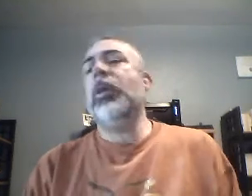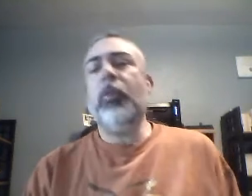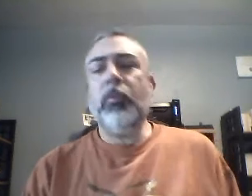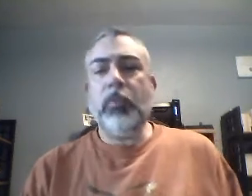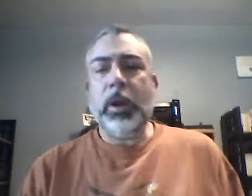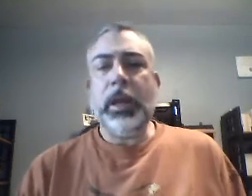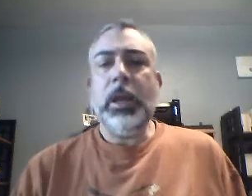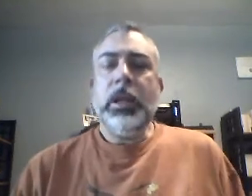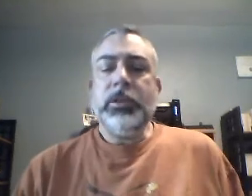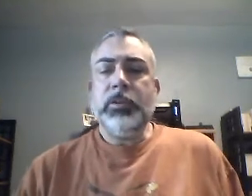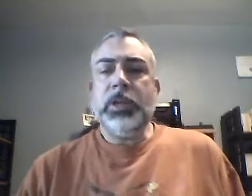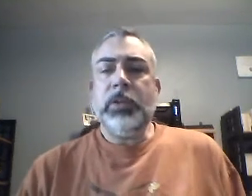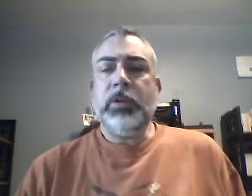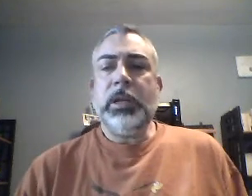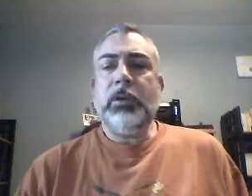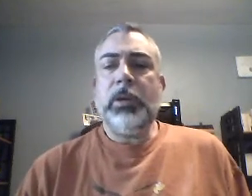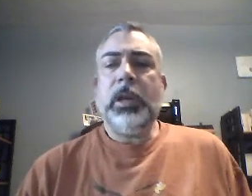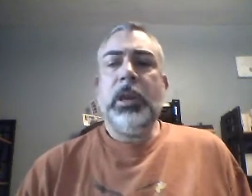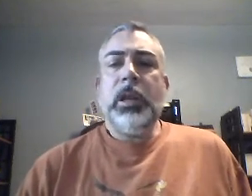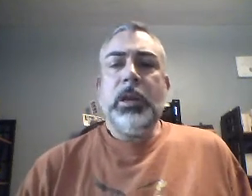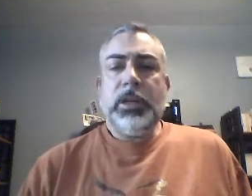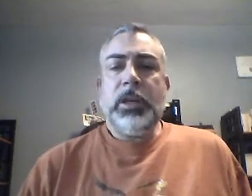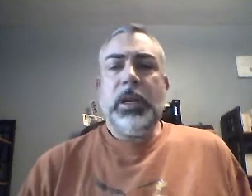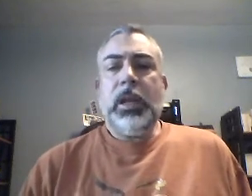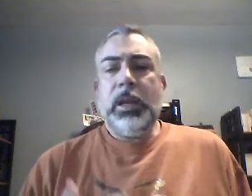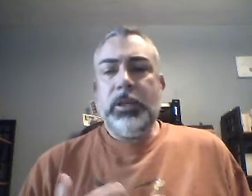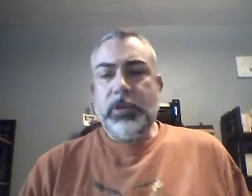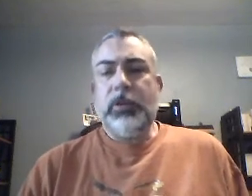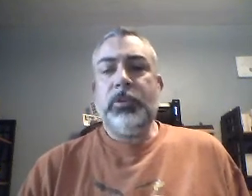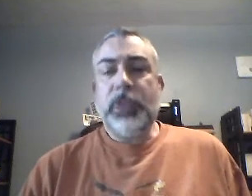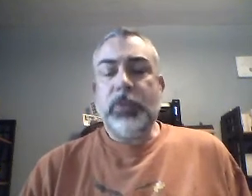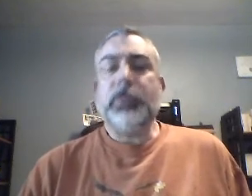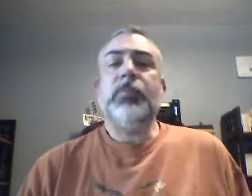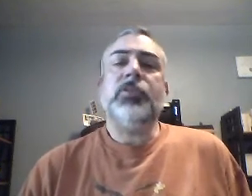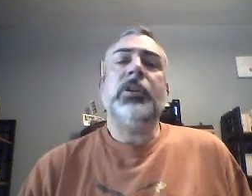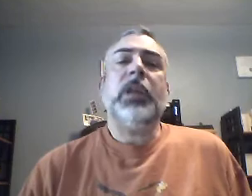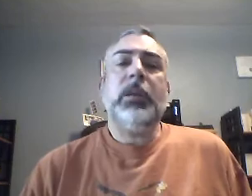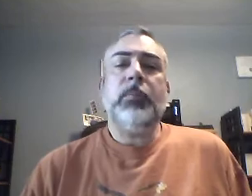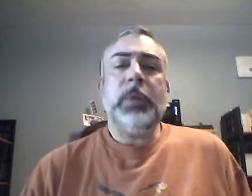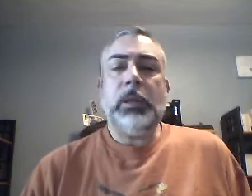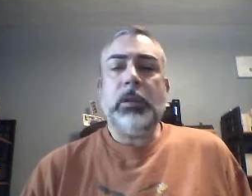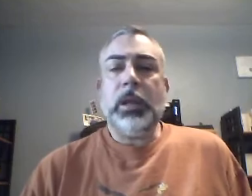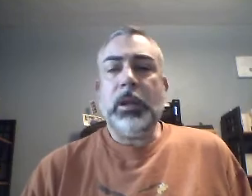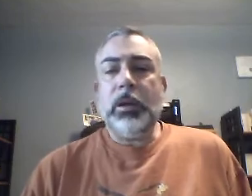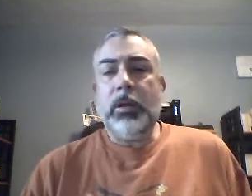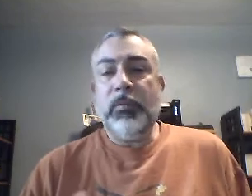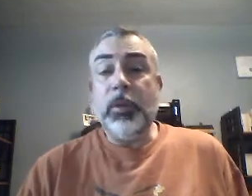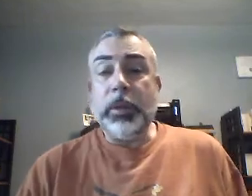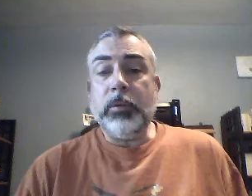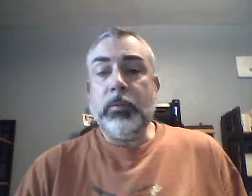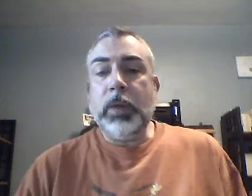other, right? So gender identity and gender expression can be like fluid, right? It